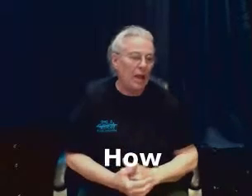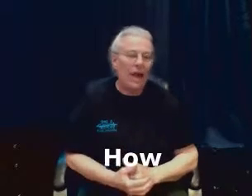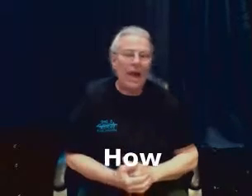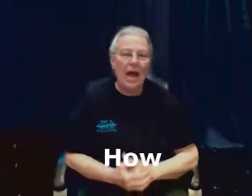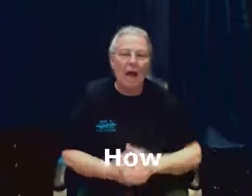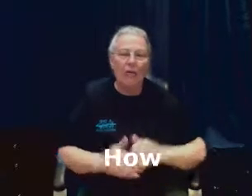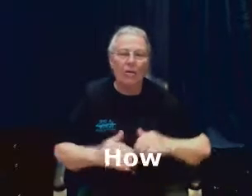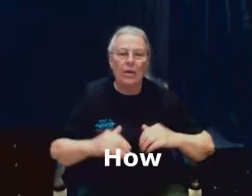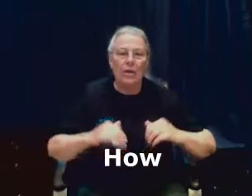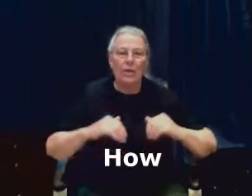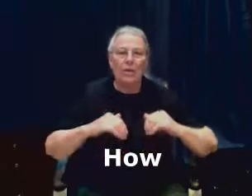How?